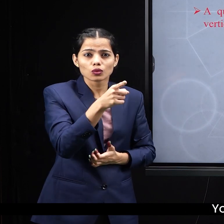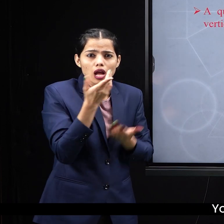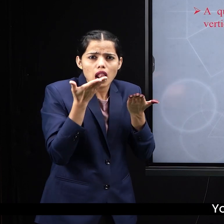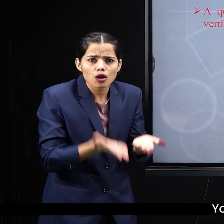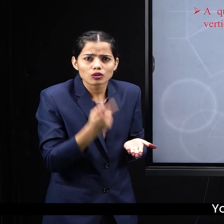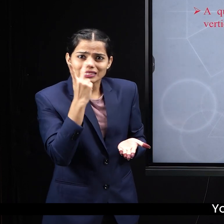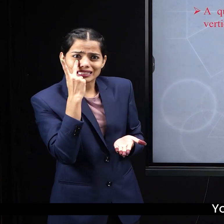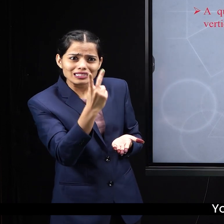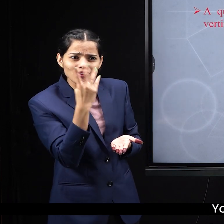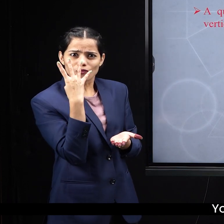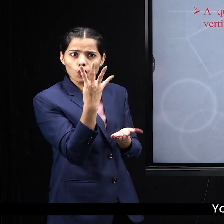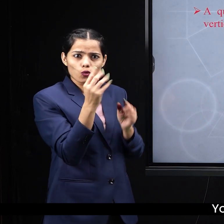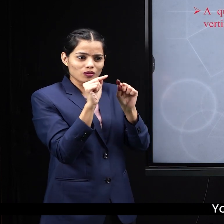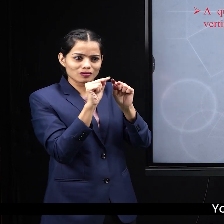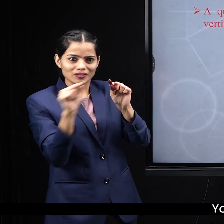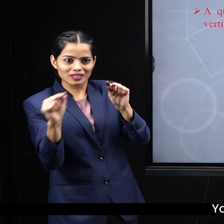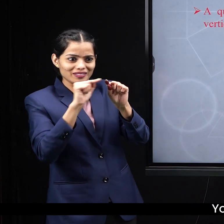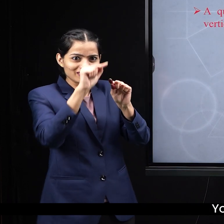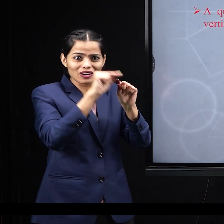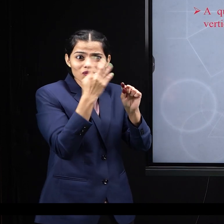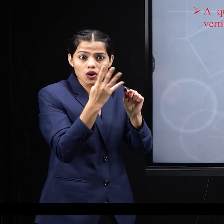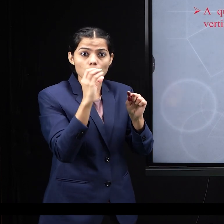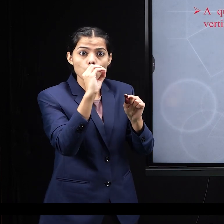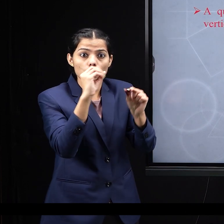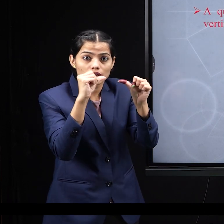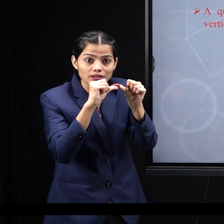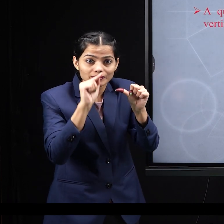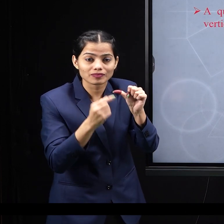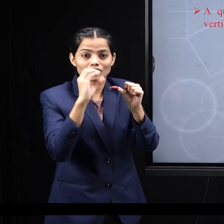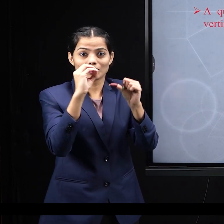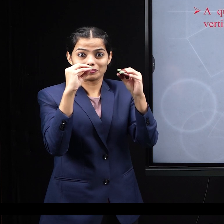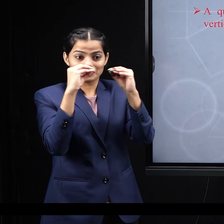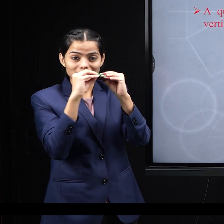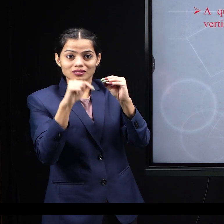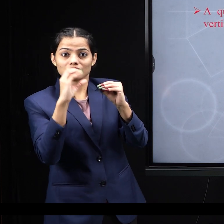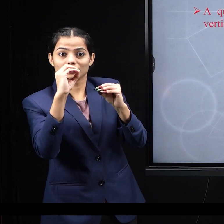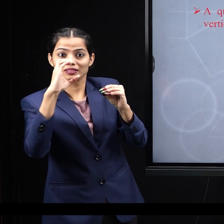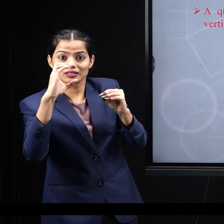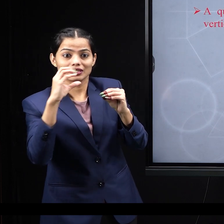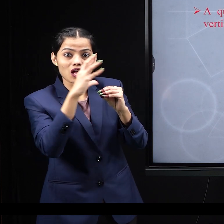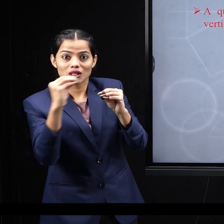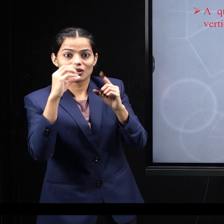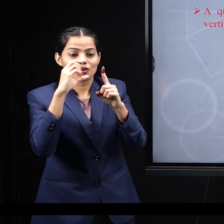You now see four radii OA, OB, OC and